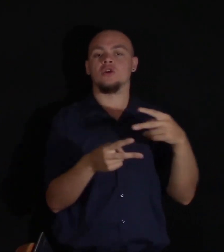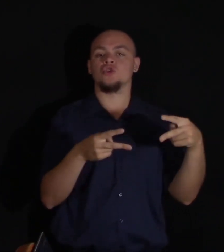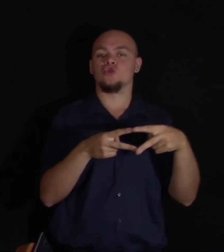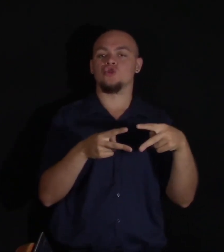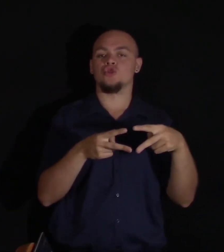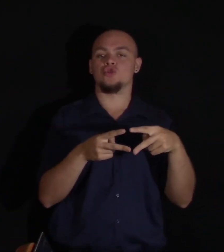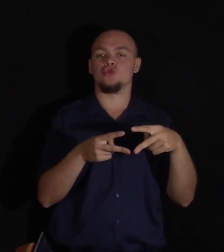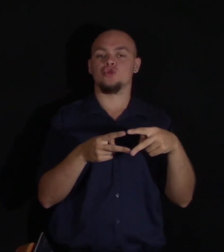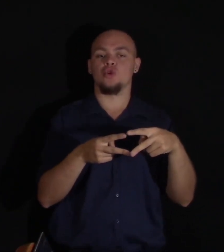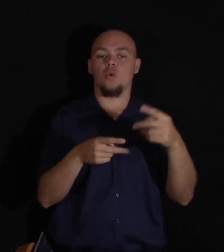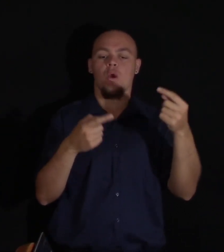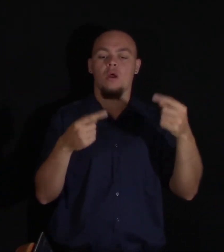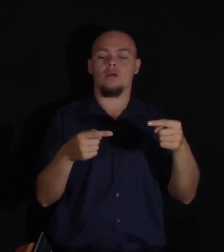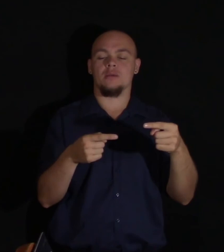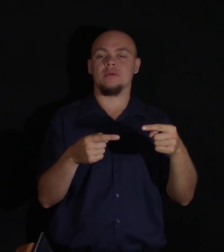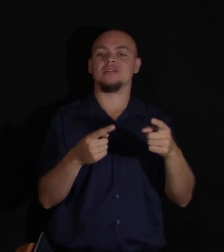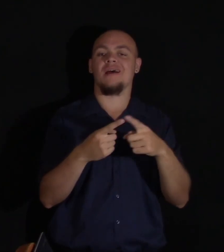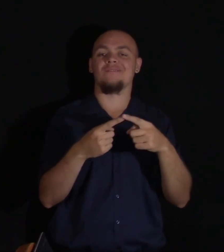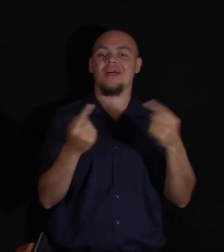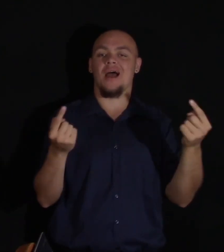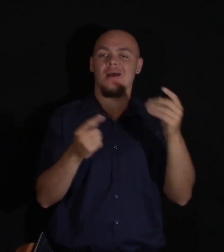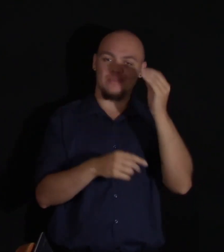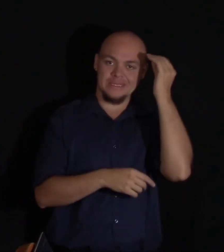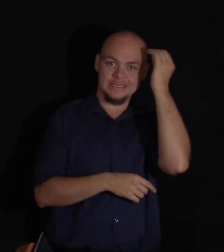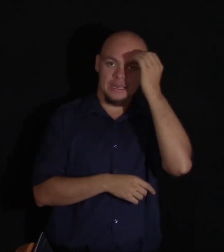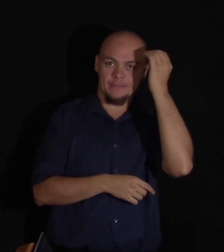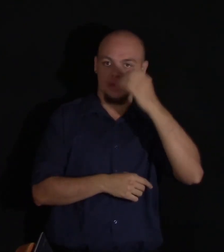concrete arguments of the opposite opinion.